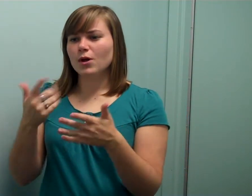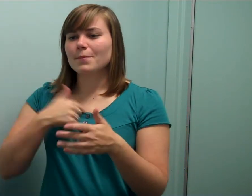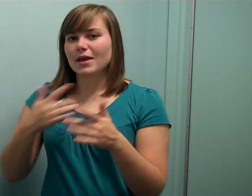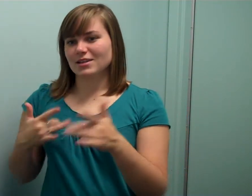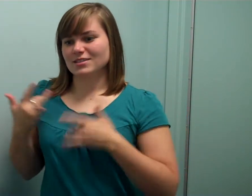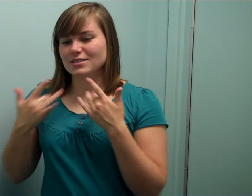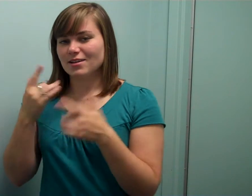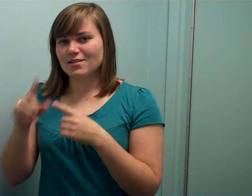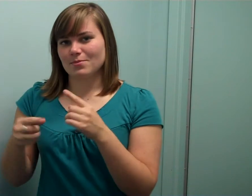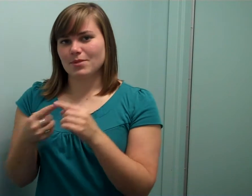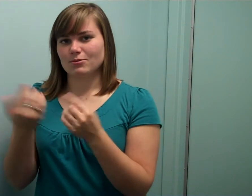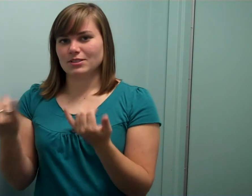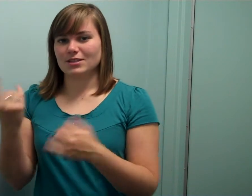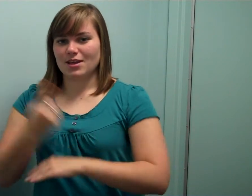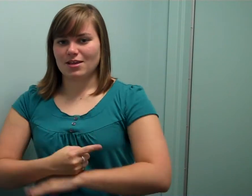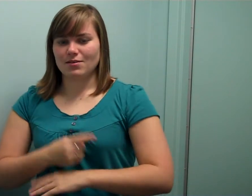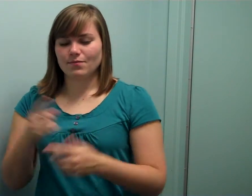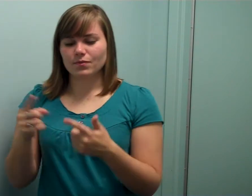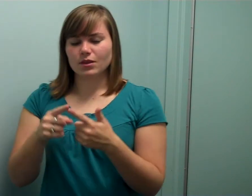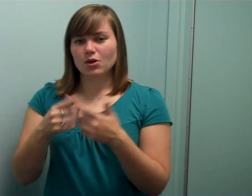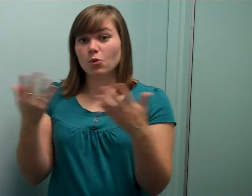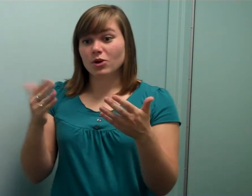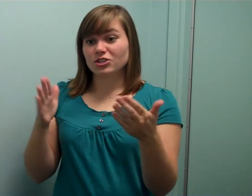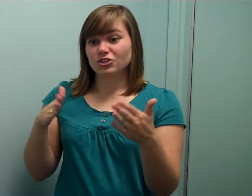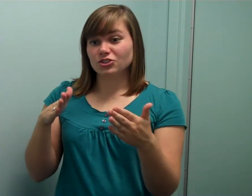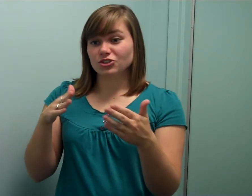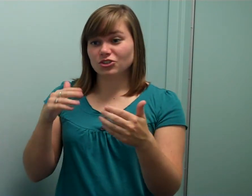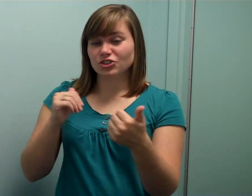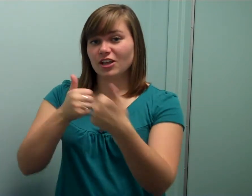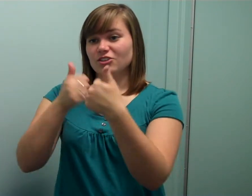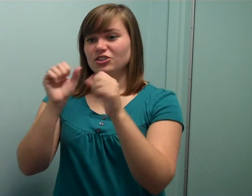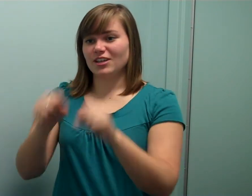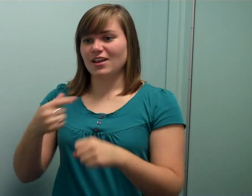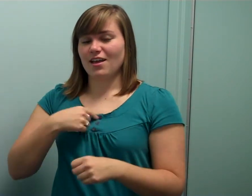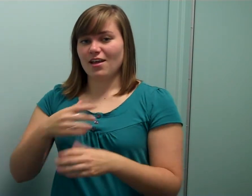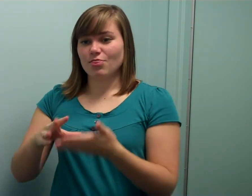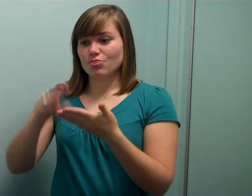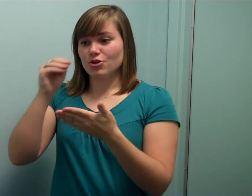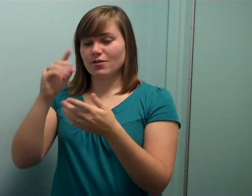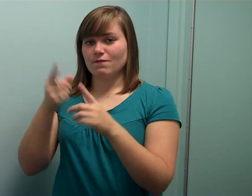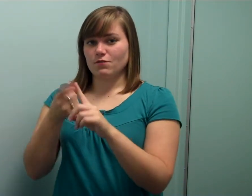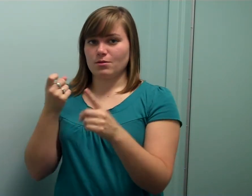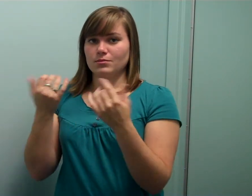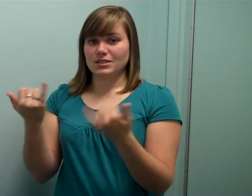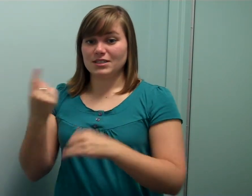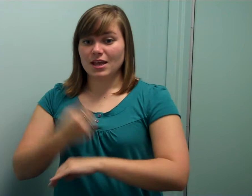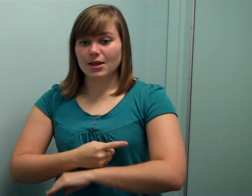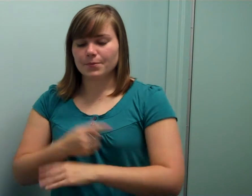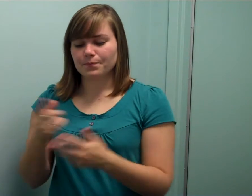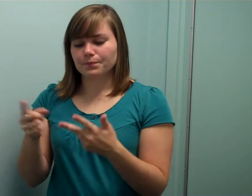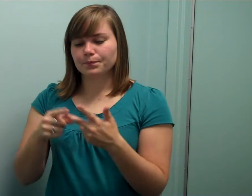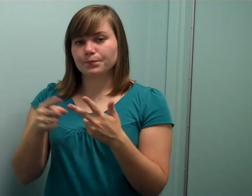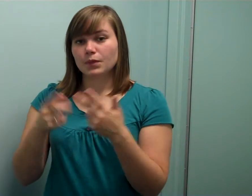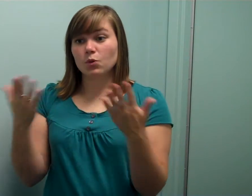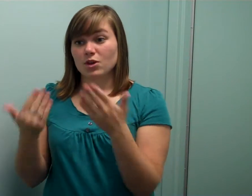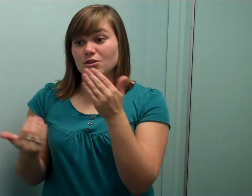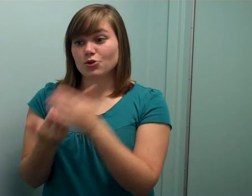today? What challenges can I look forward to learning from today? What new opportunities can